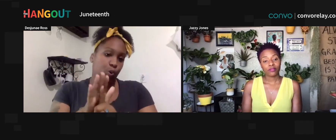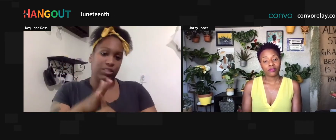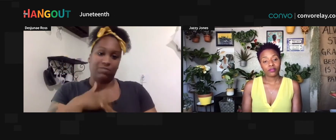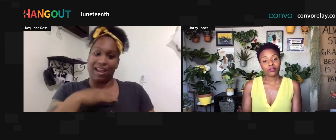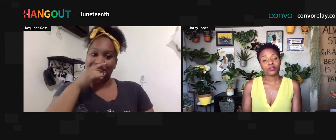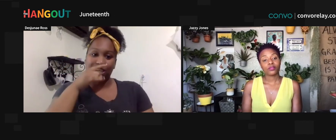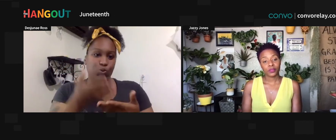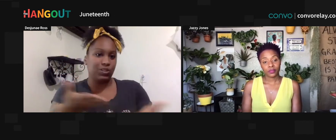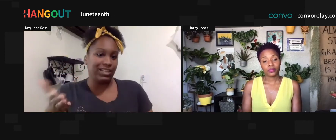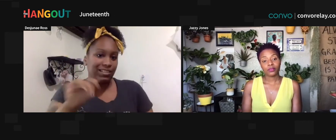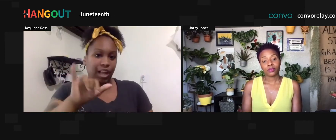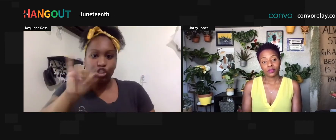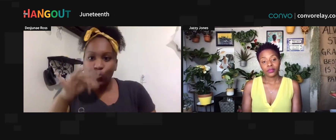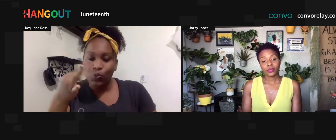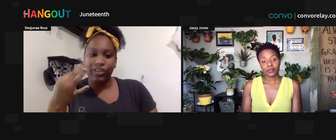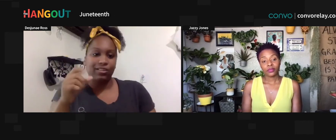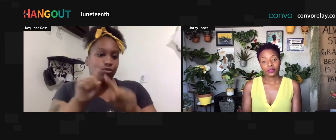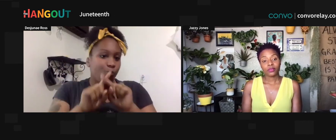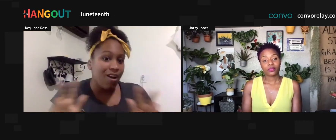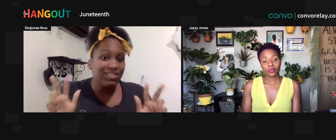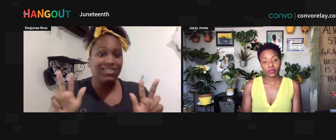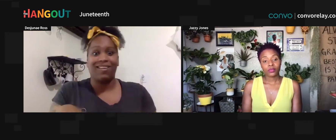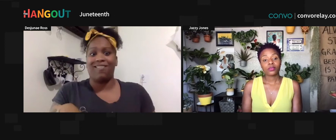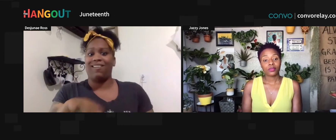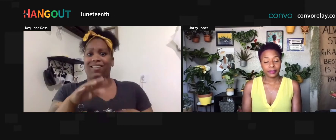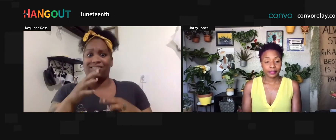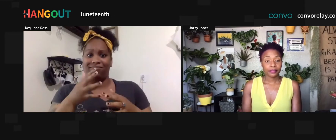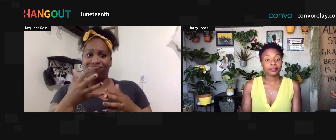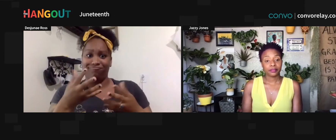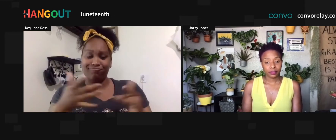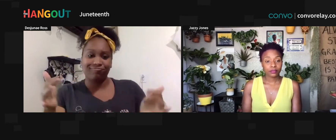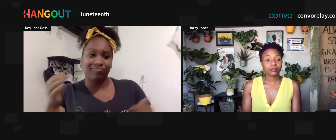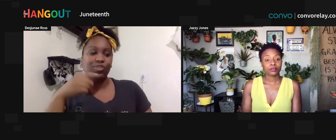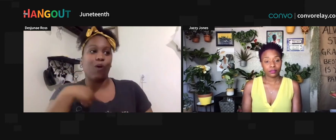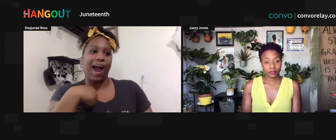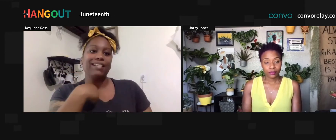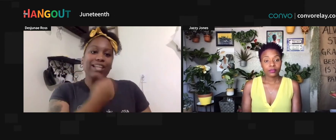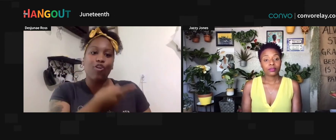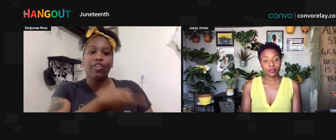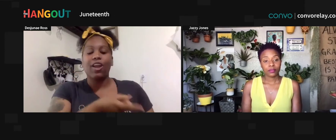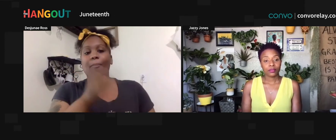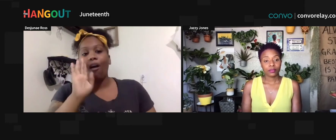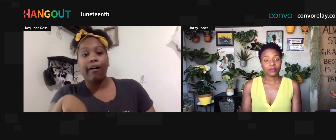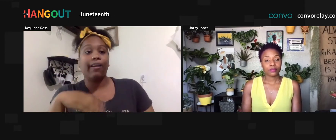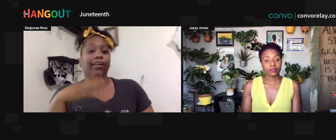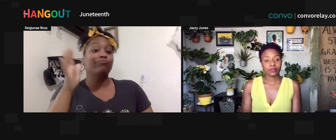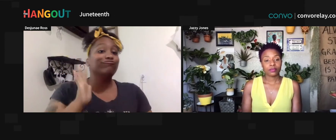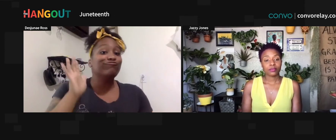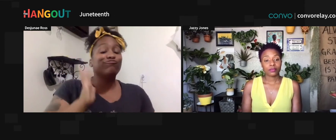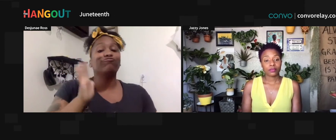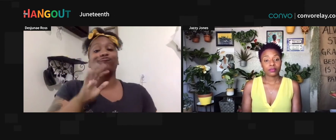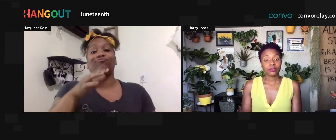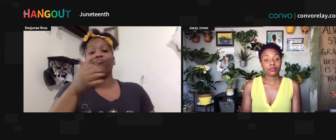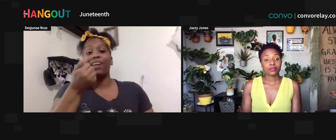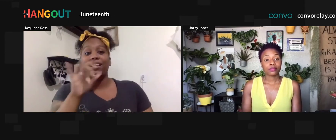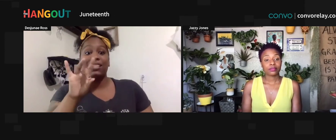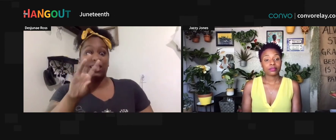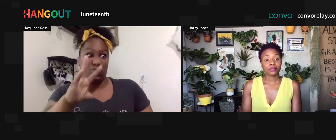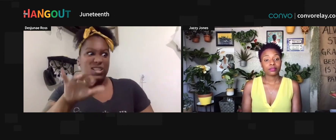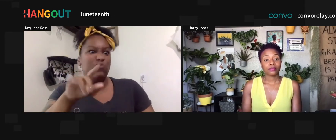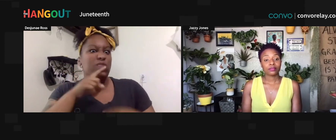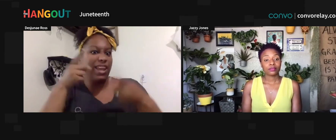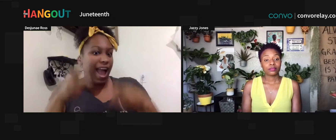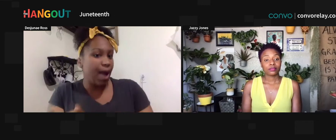really important to have more exposure for my children in terms of Juneteenth, Kwanzaa, and other Black celebratory events. I know